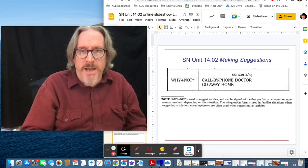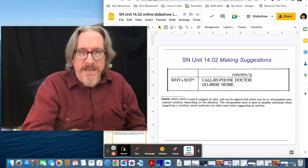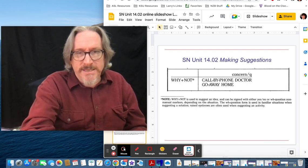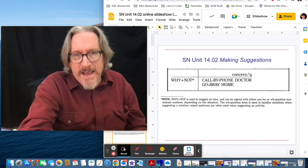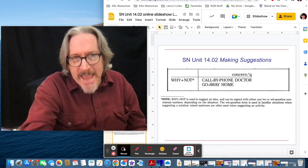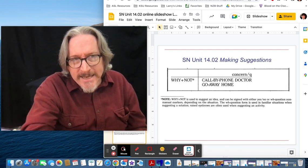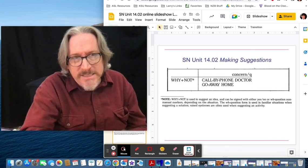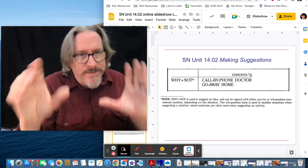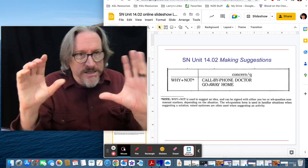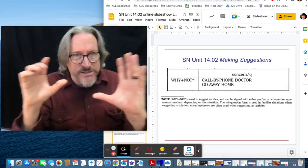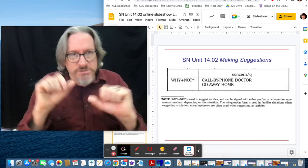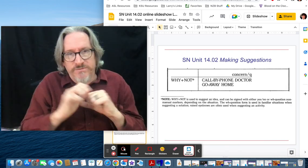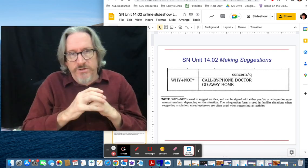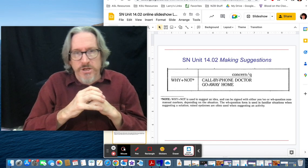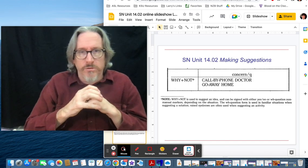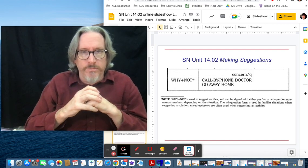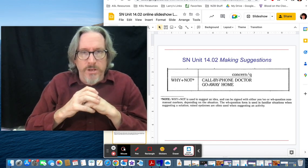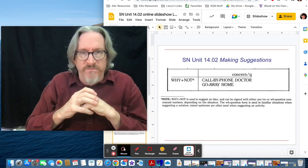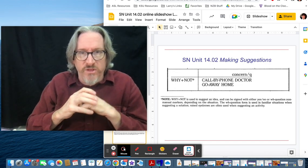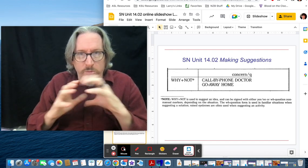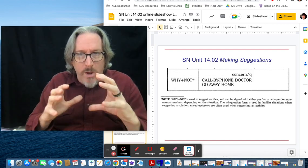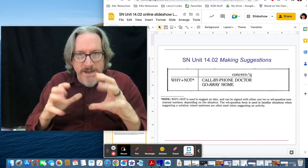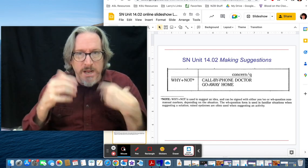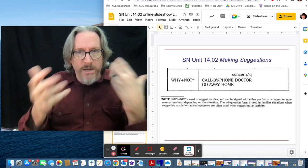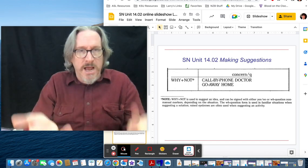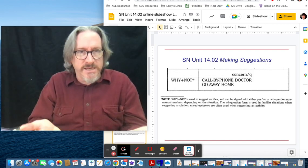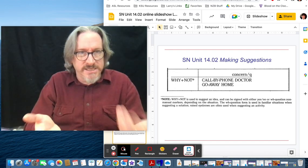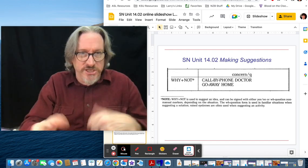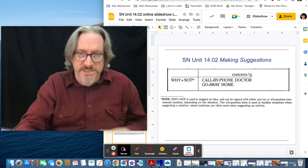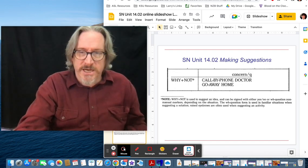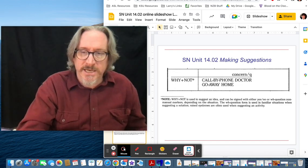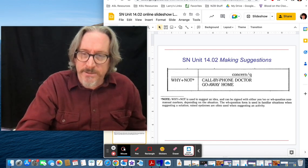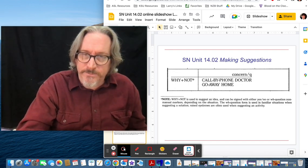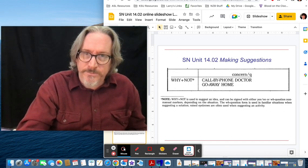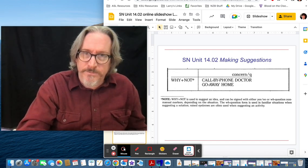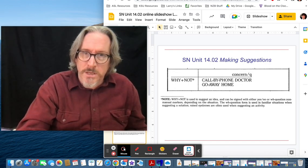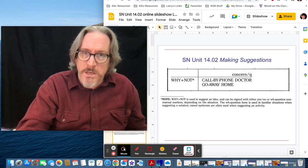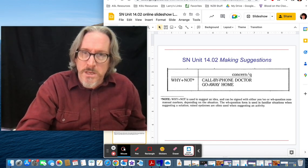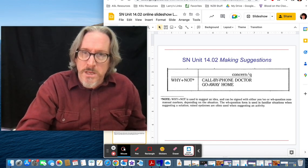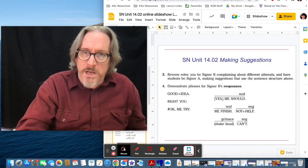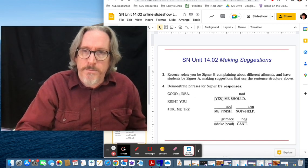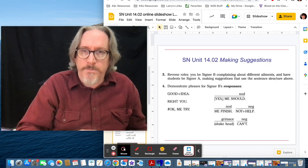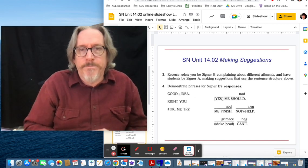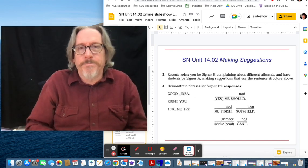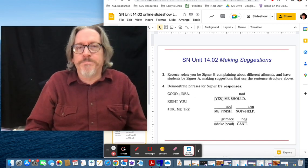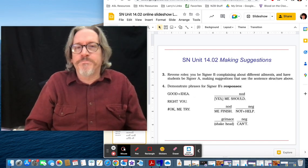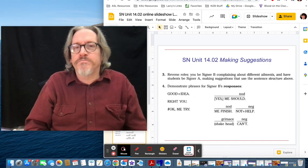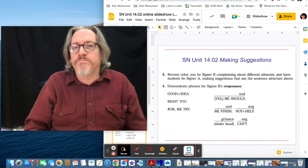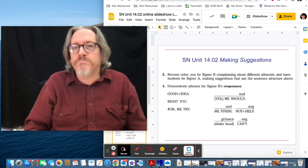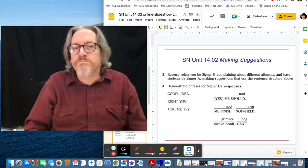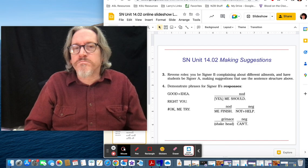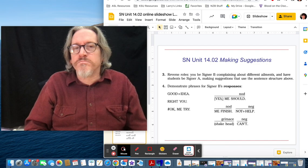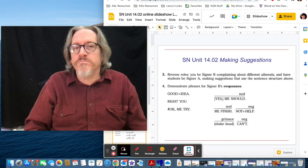And I added this because there's the footnote of the why not, how to suggest an idea.